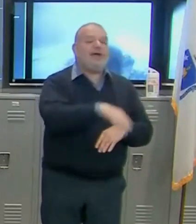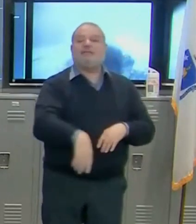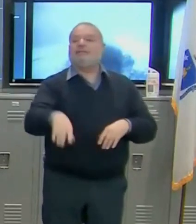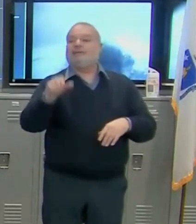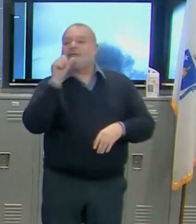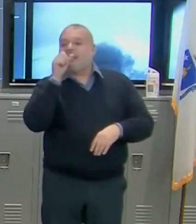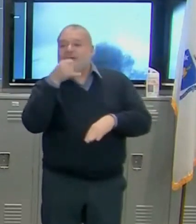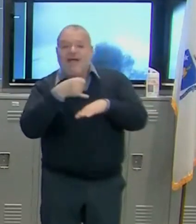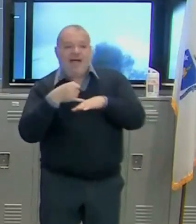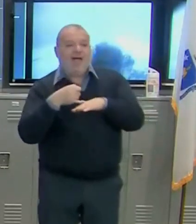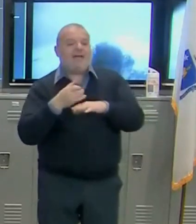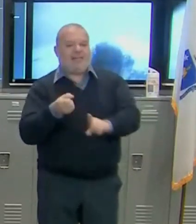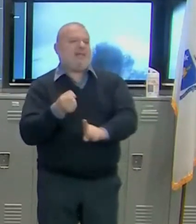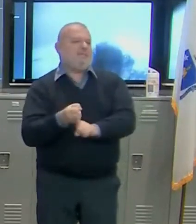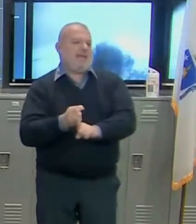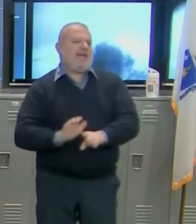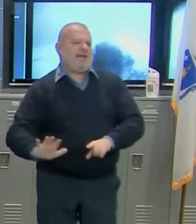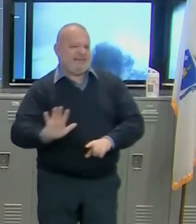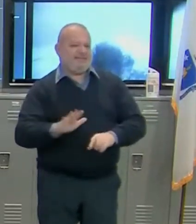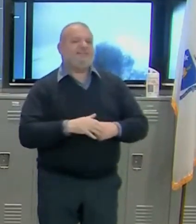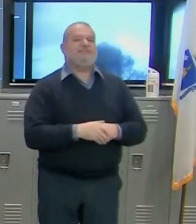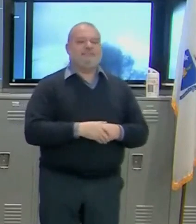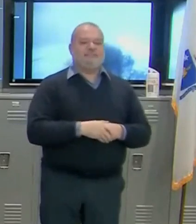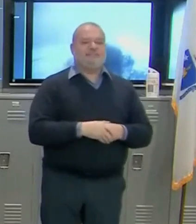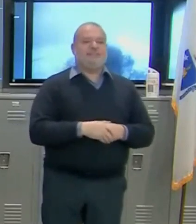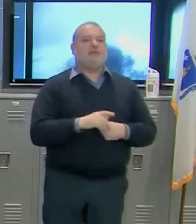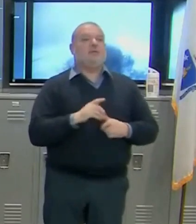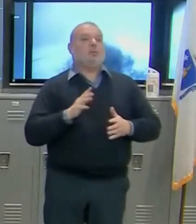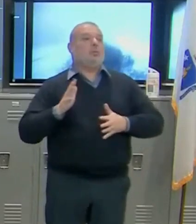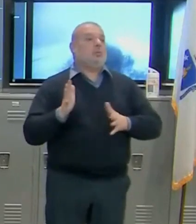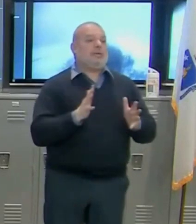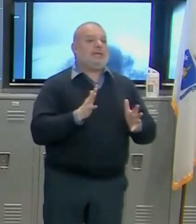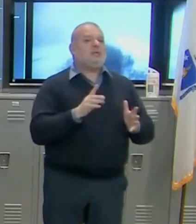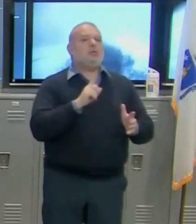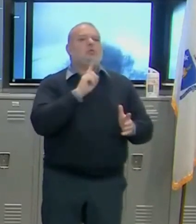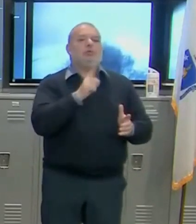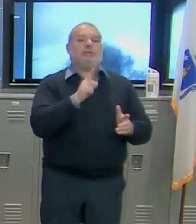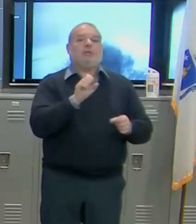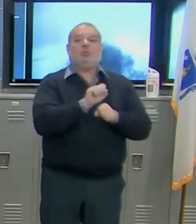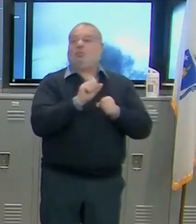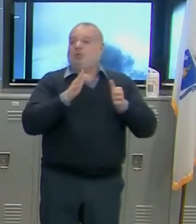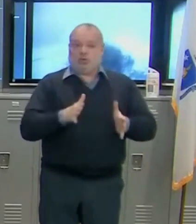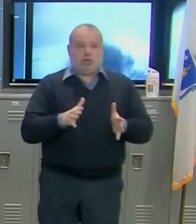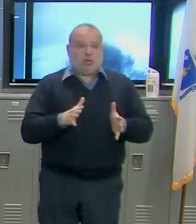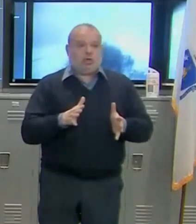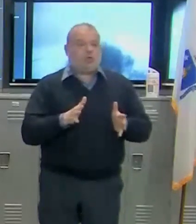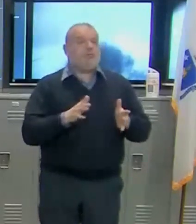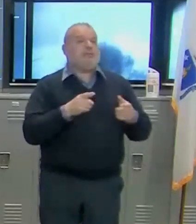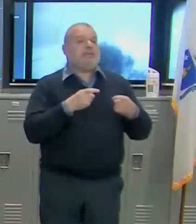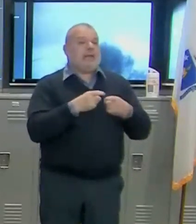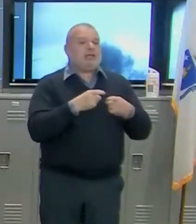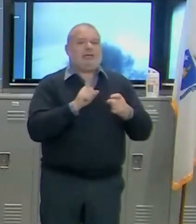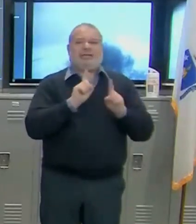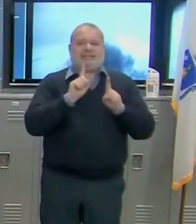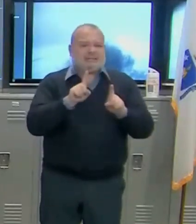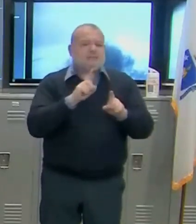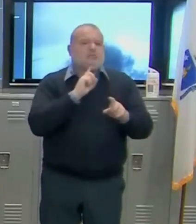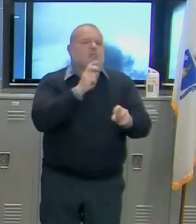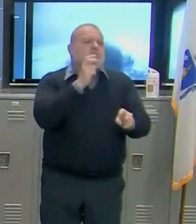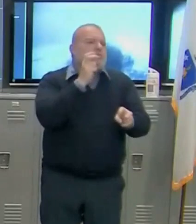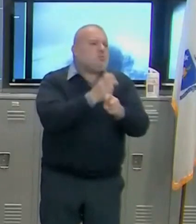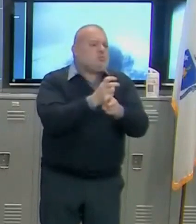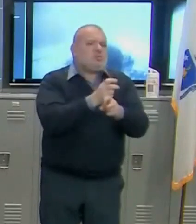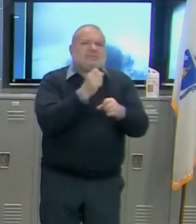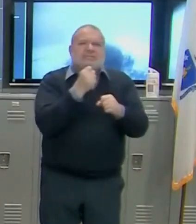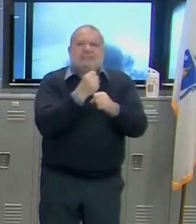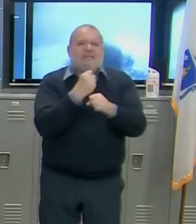Commonwealth have created challenging travel and working conditions for the utility companies' crews, but the companies have pre-staged and prepared for these